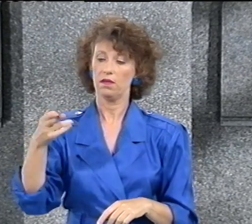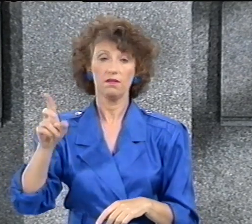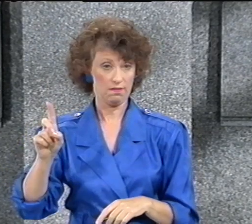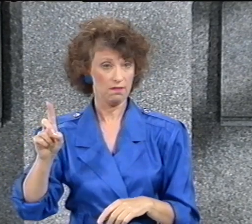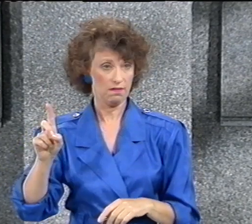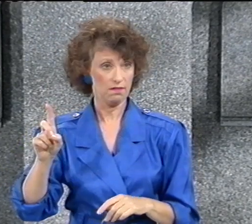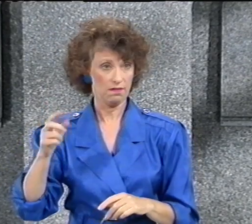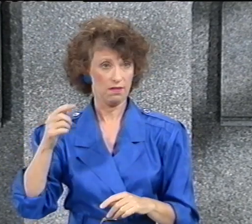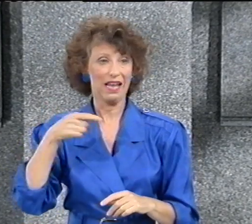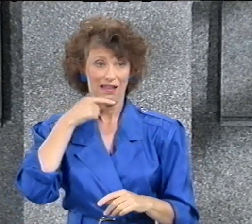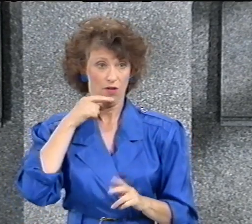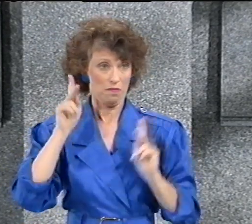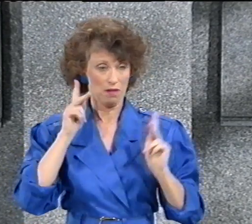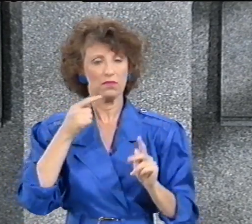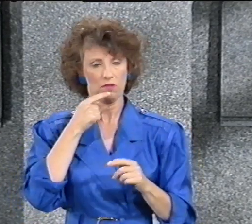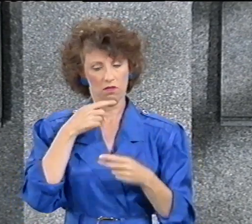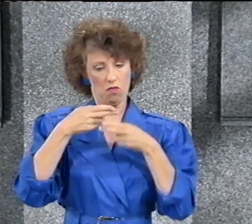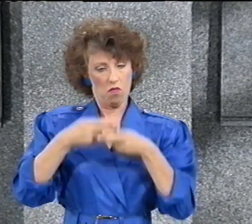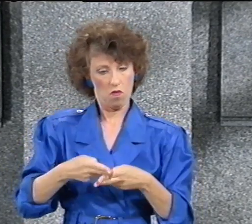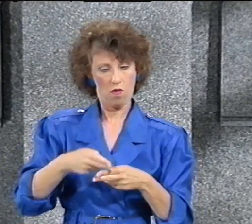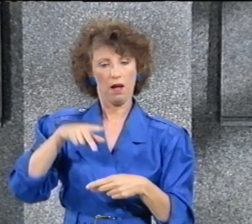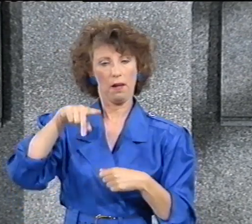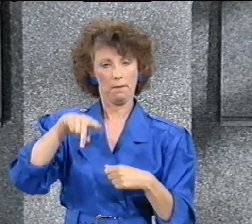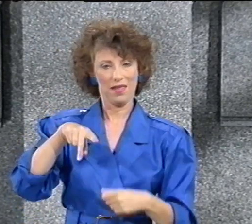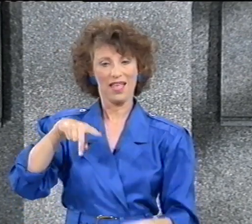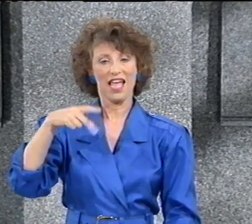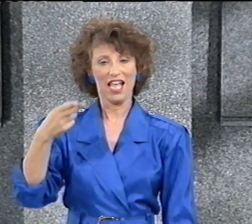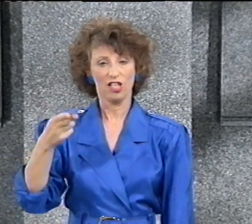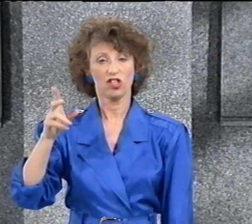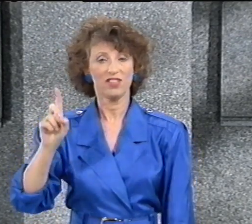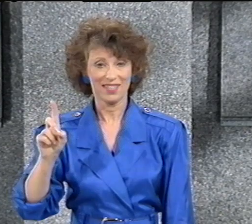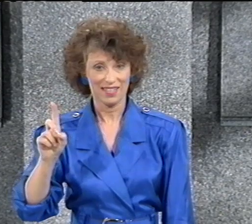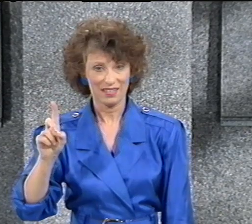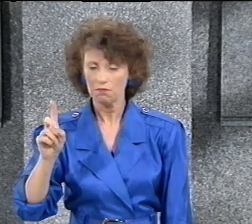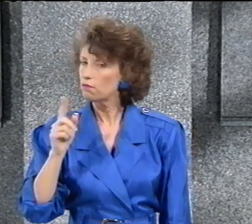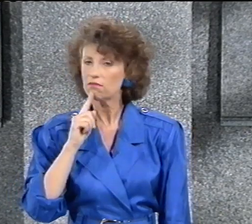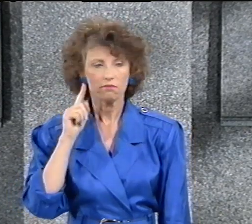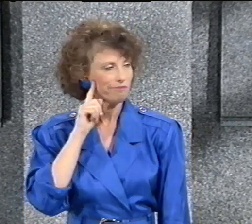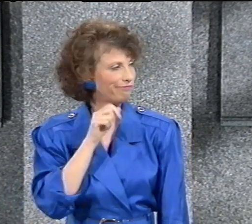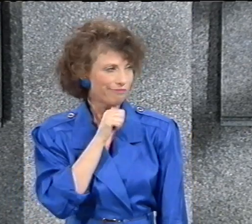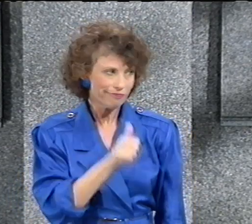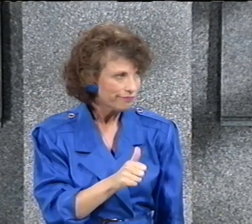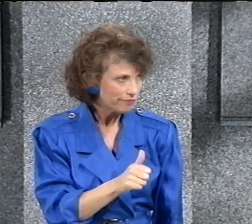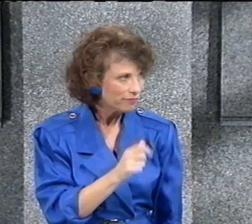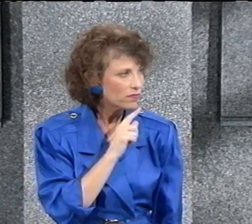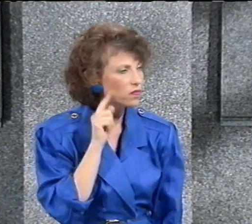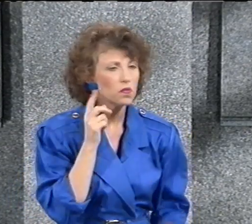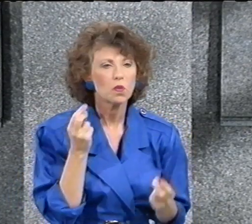the acronym PhD, deaf people don't always say PhD.